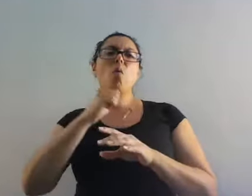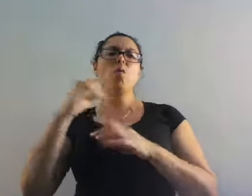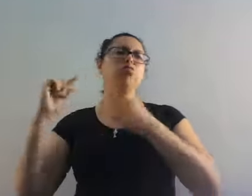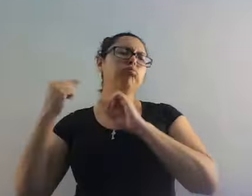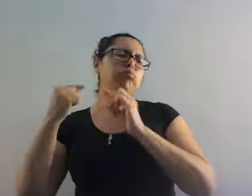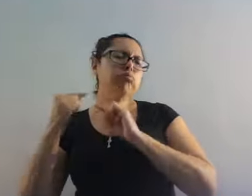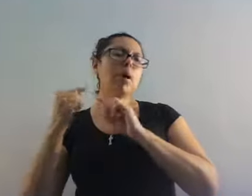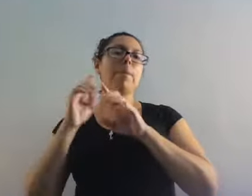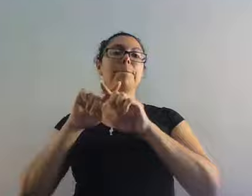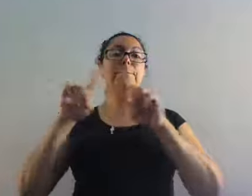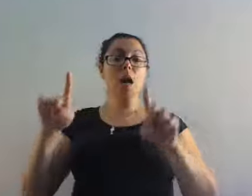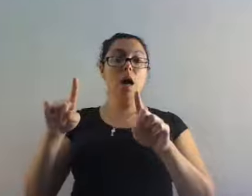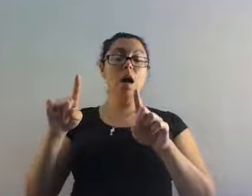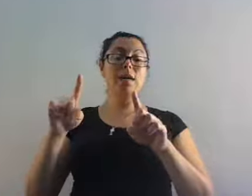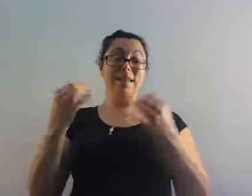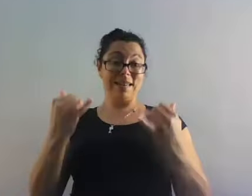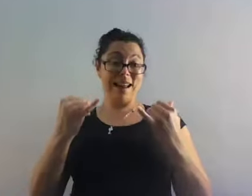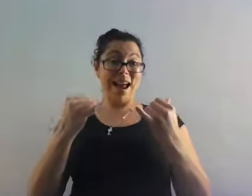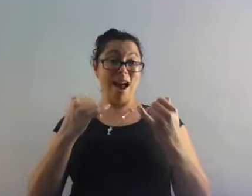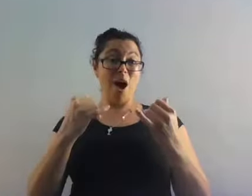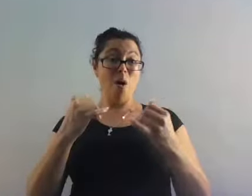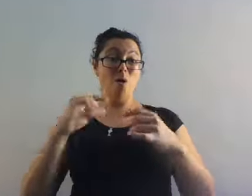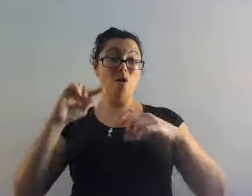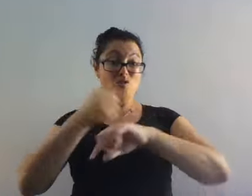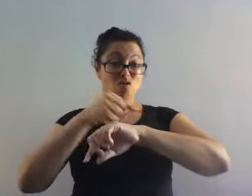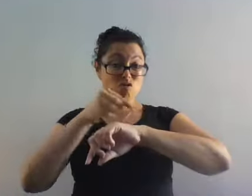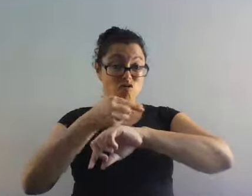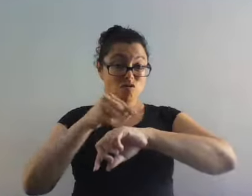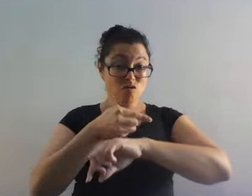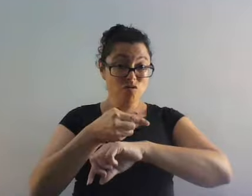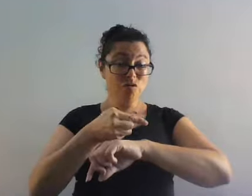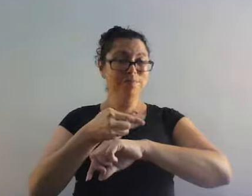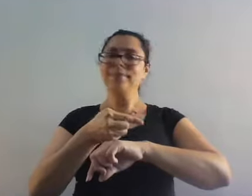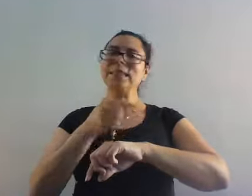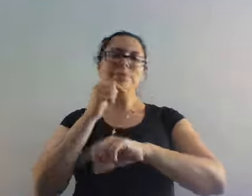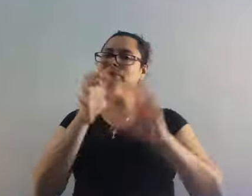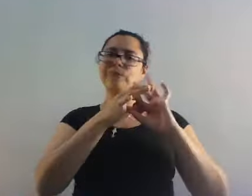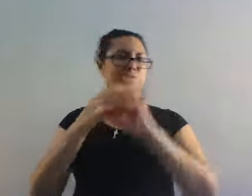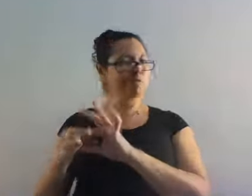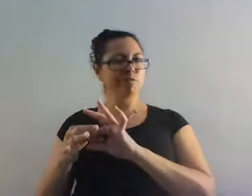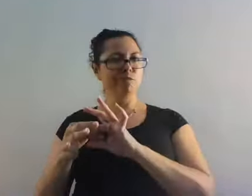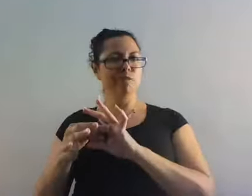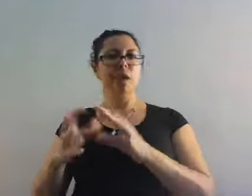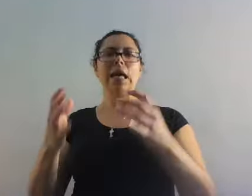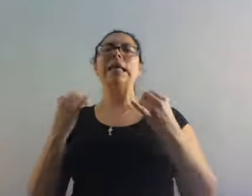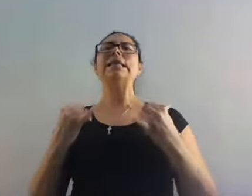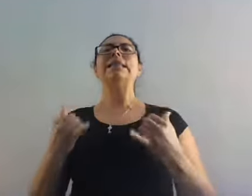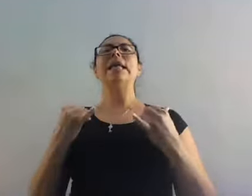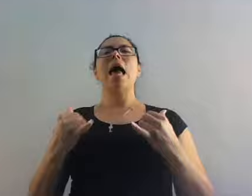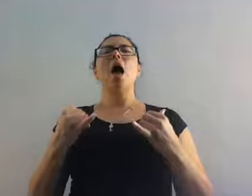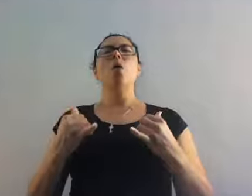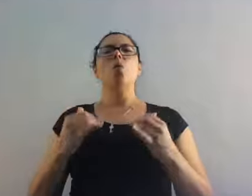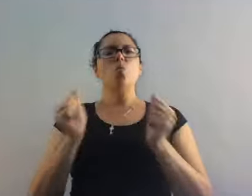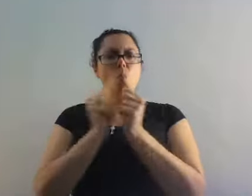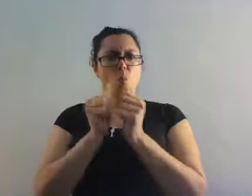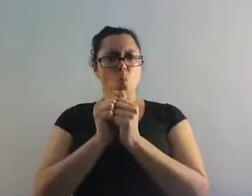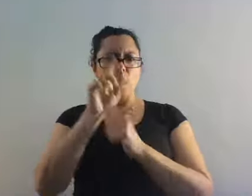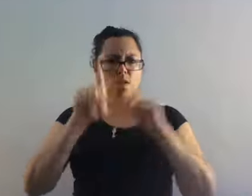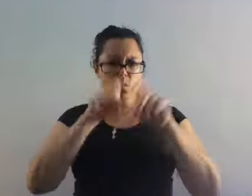But it's important that in that medical questionnaire that you have two things. One, have specific questions.